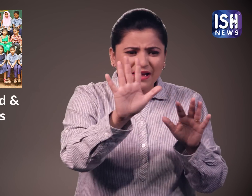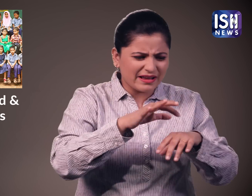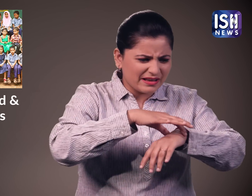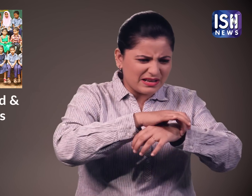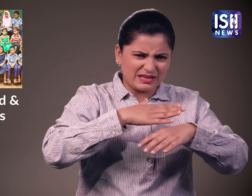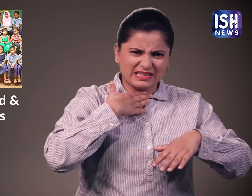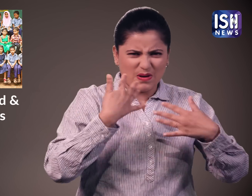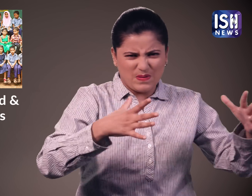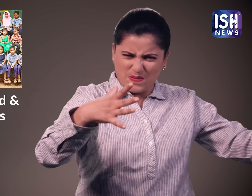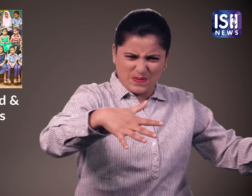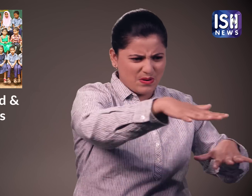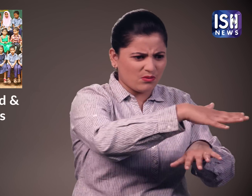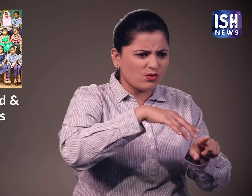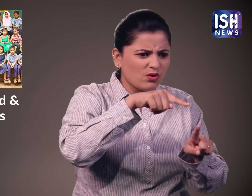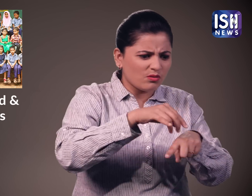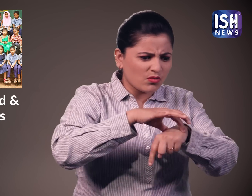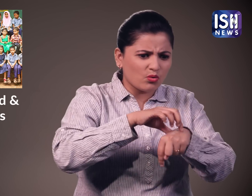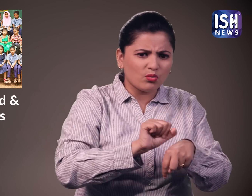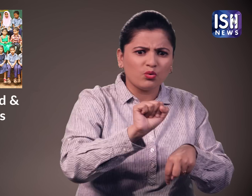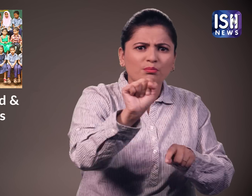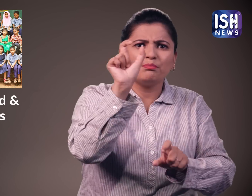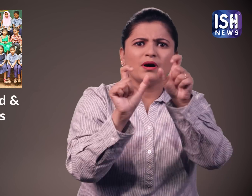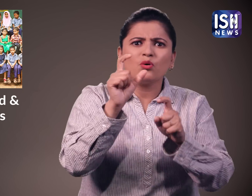No one knows whom the bones belonged to and when they died.